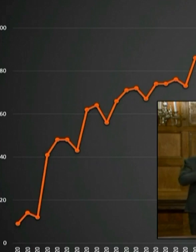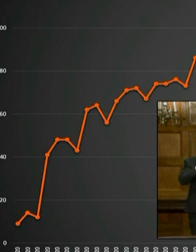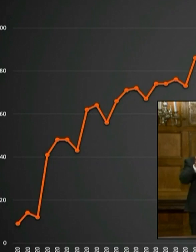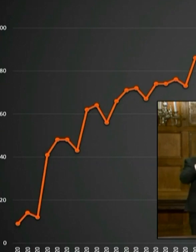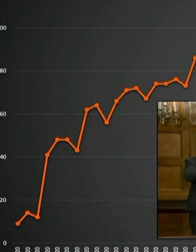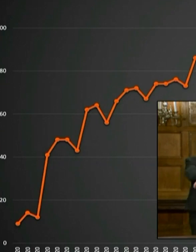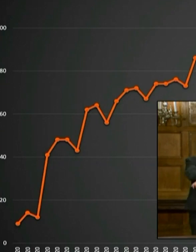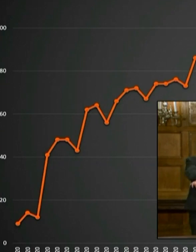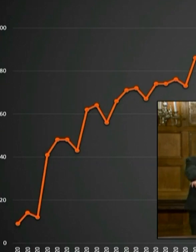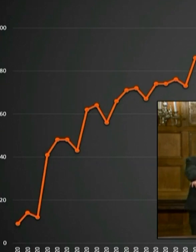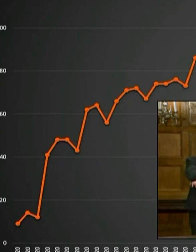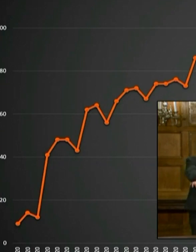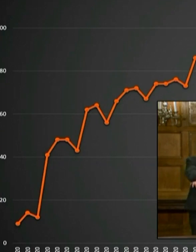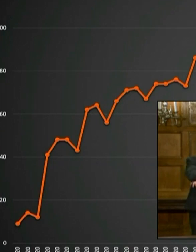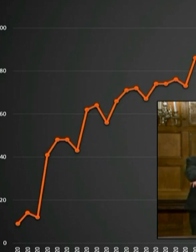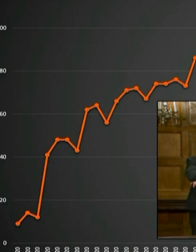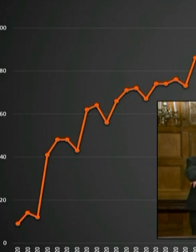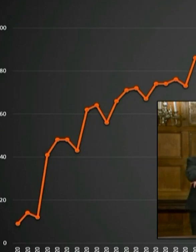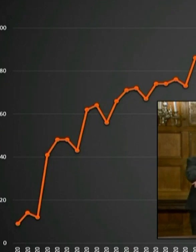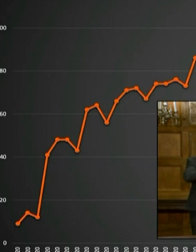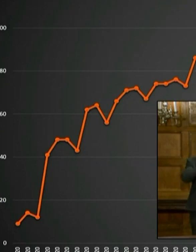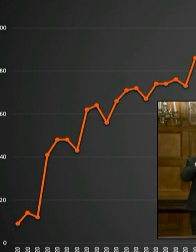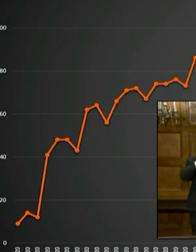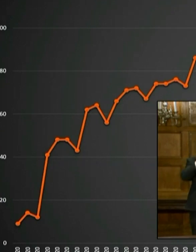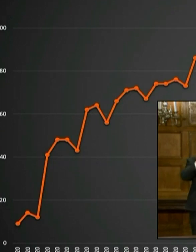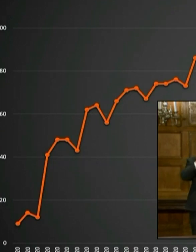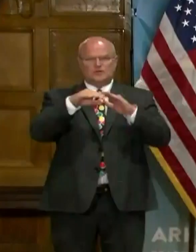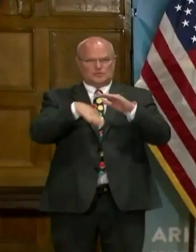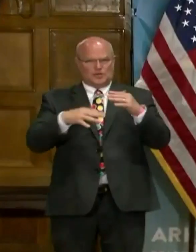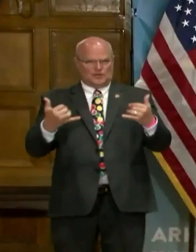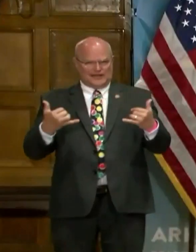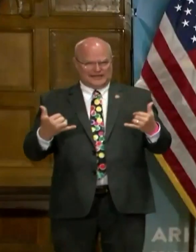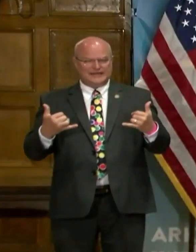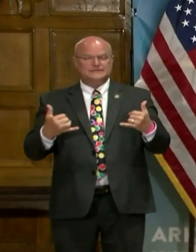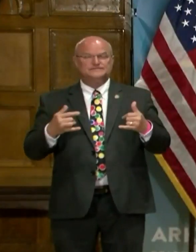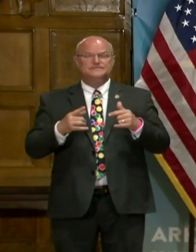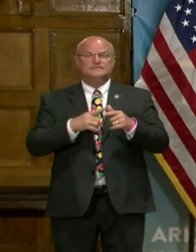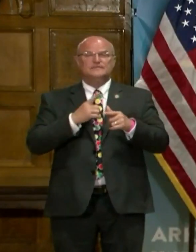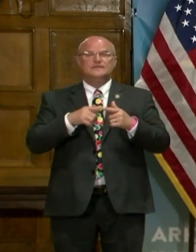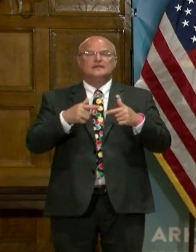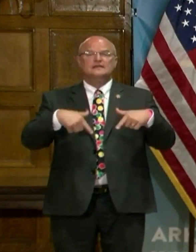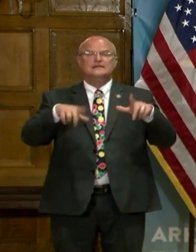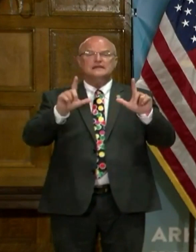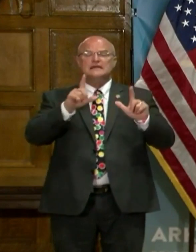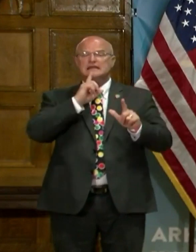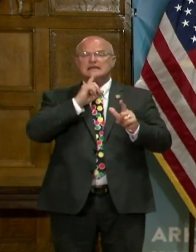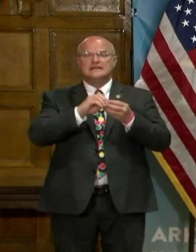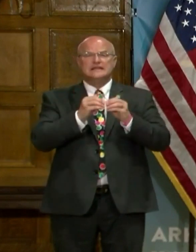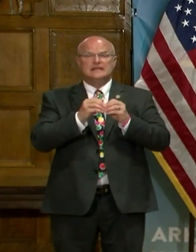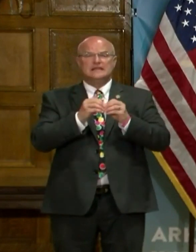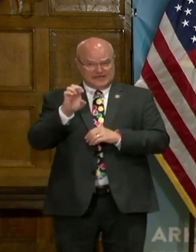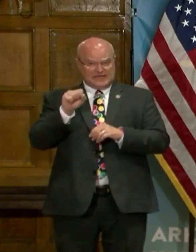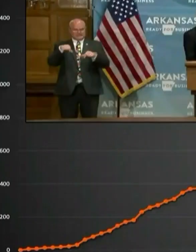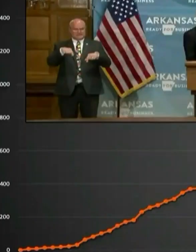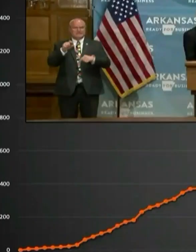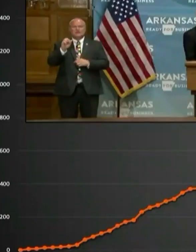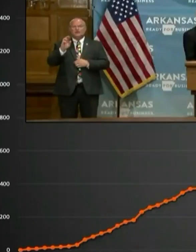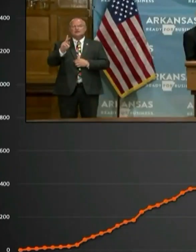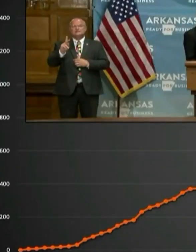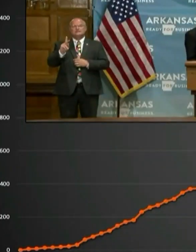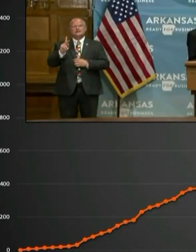terms of hospitalizations down below the 100 level. And then the next one is the number of active